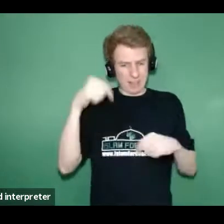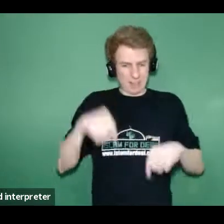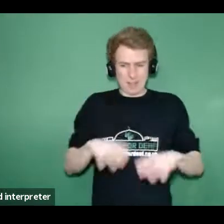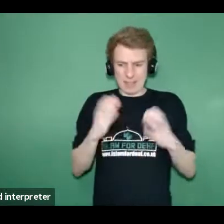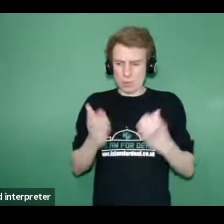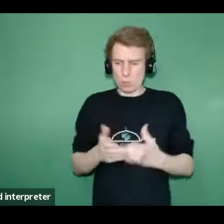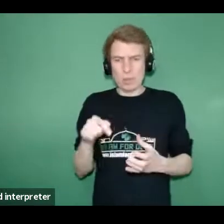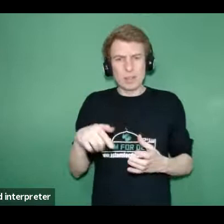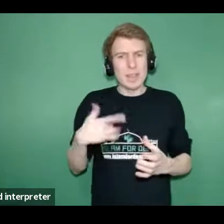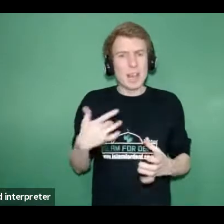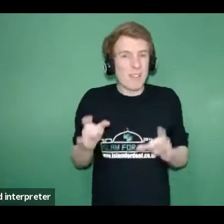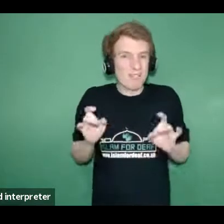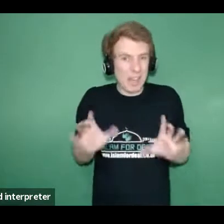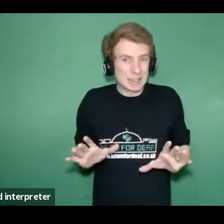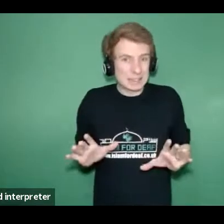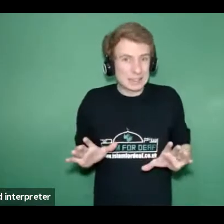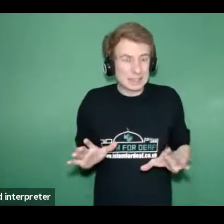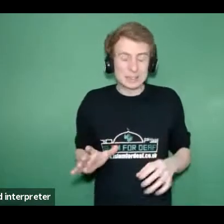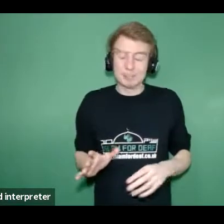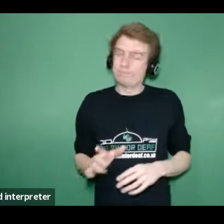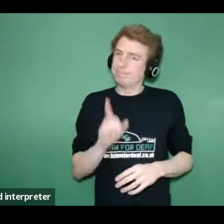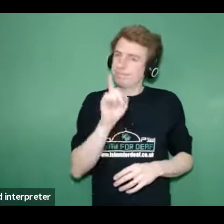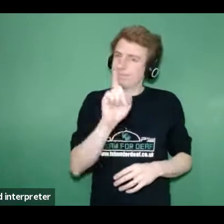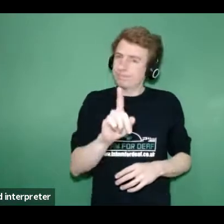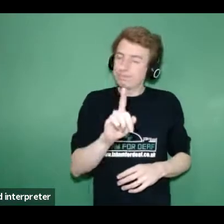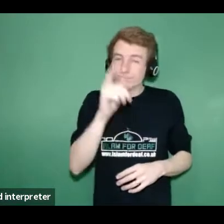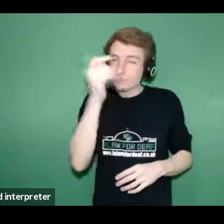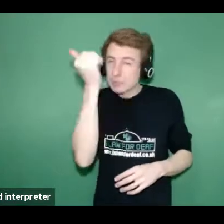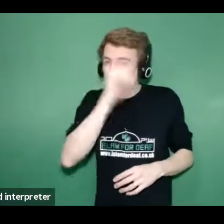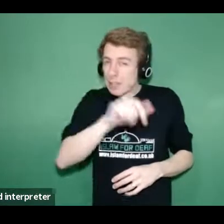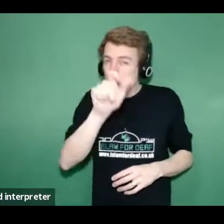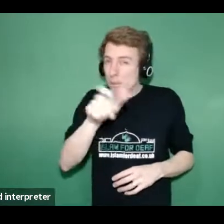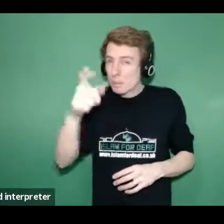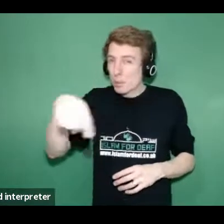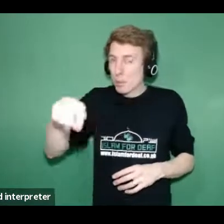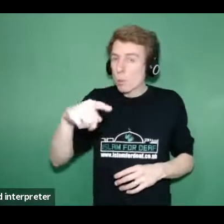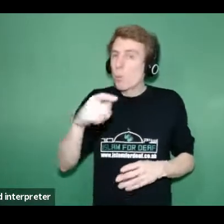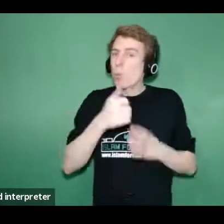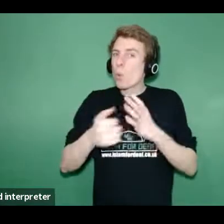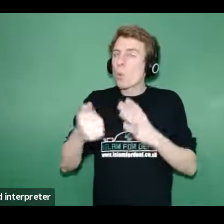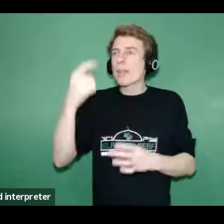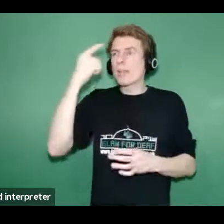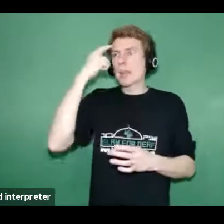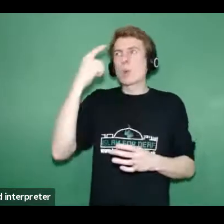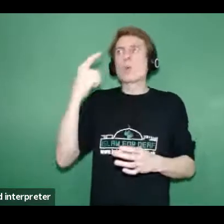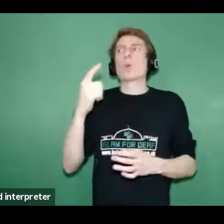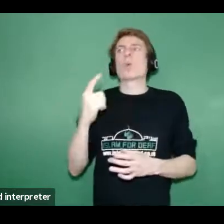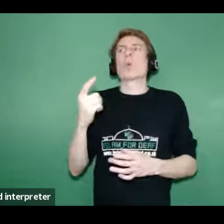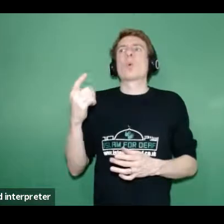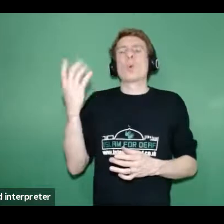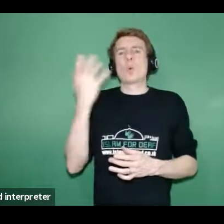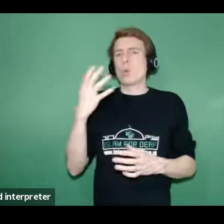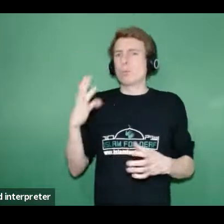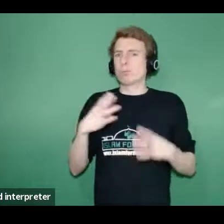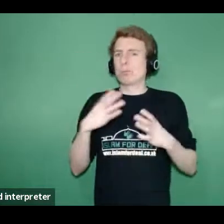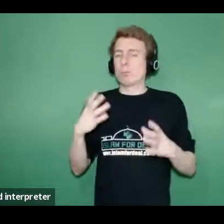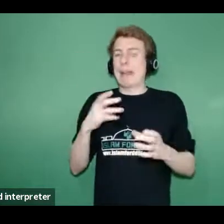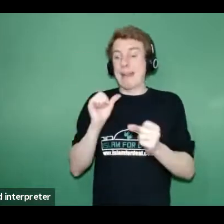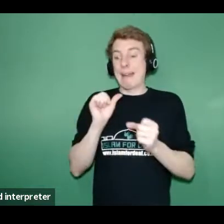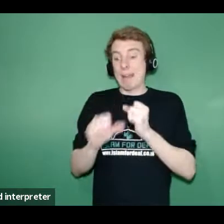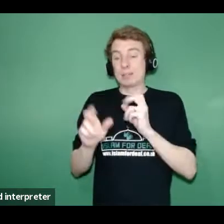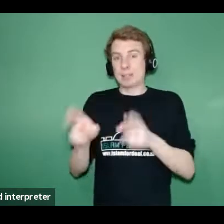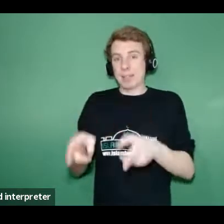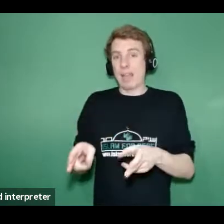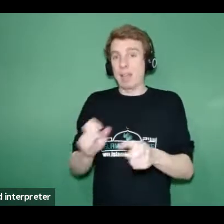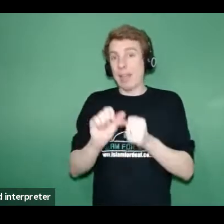intellect and the one who prepares themselves, they prepare themselves for that which will occur after their death and that which will